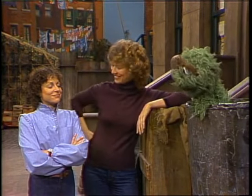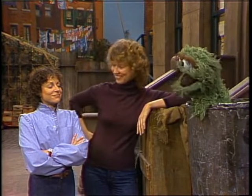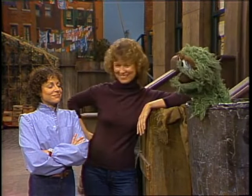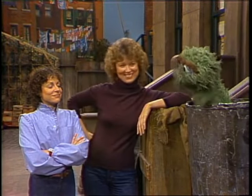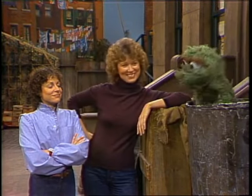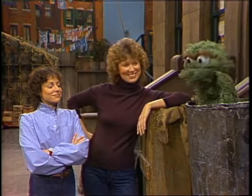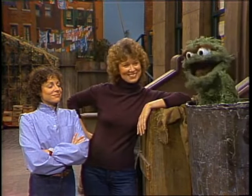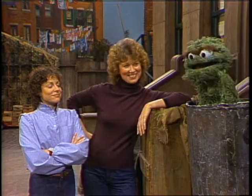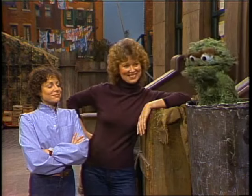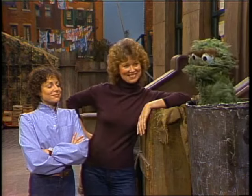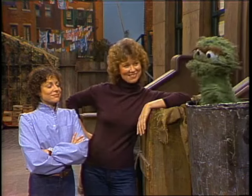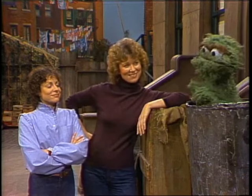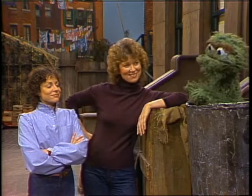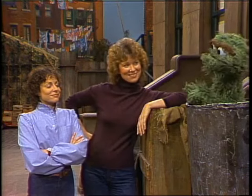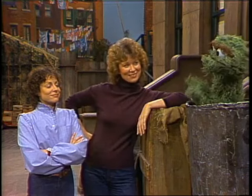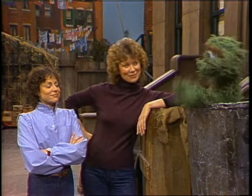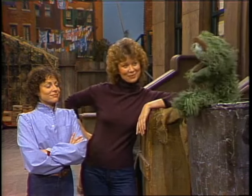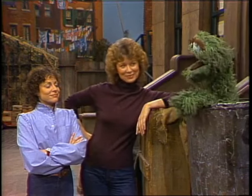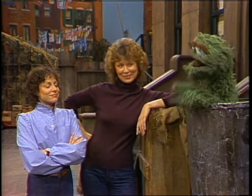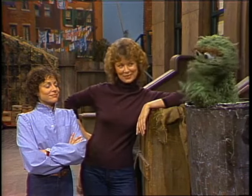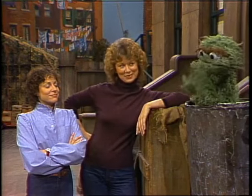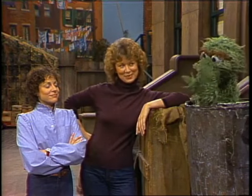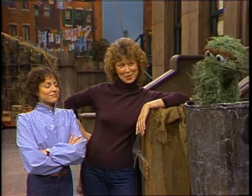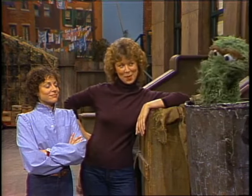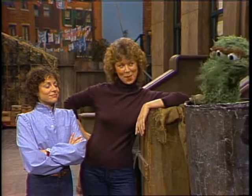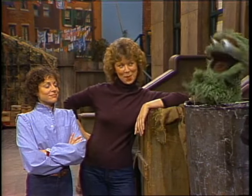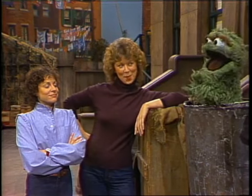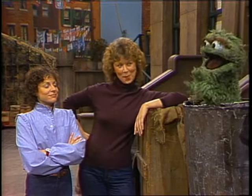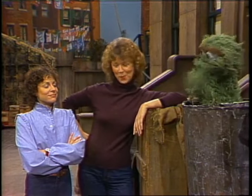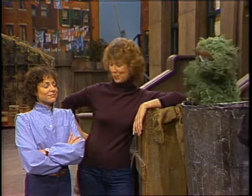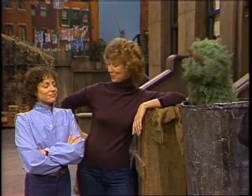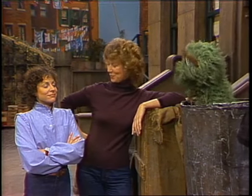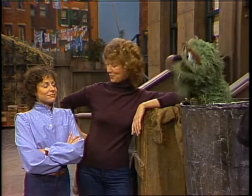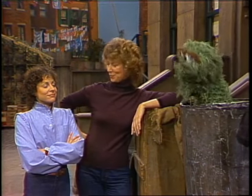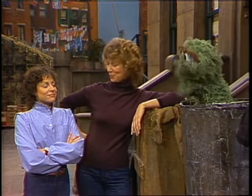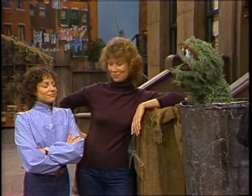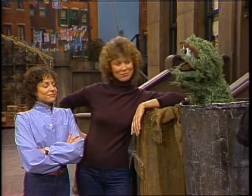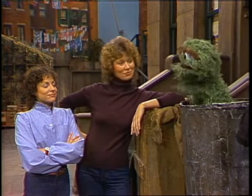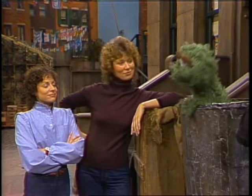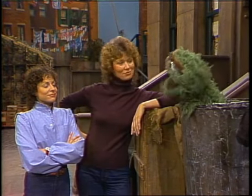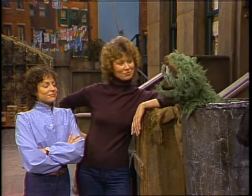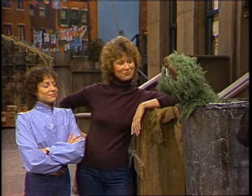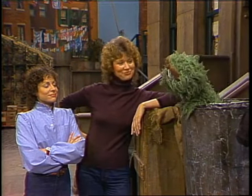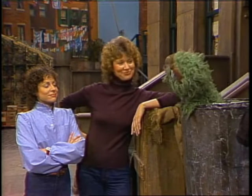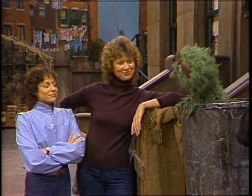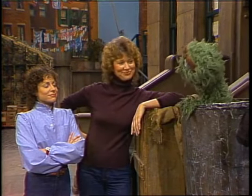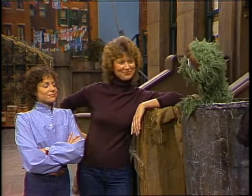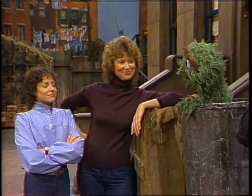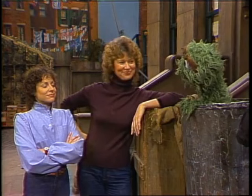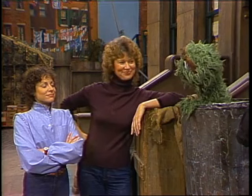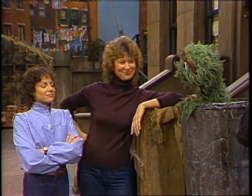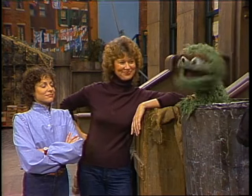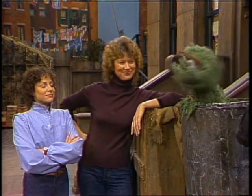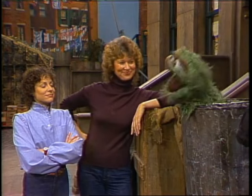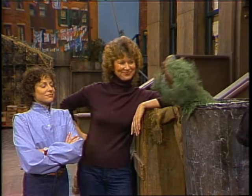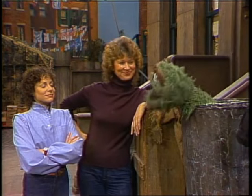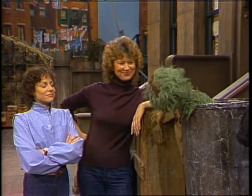Or, you are yucky. Hey, she's got her eyes shut.